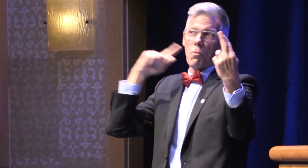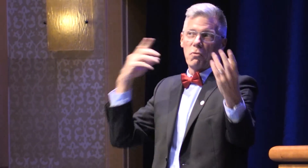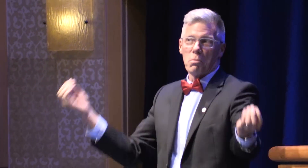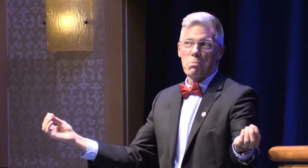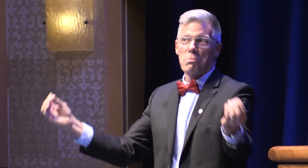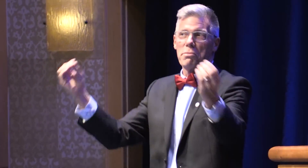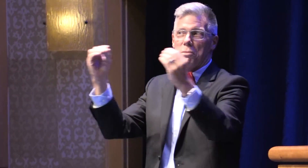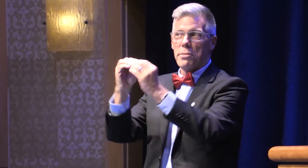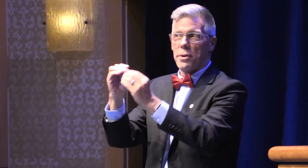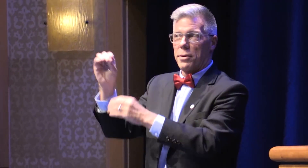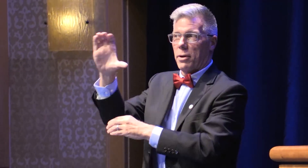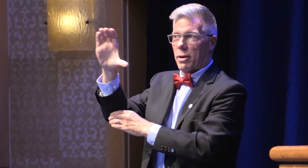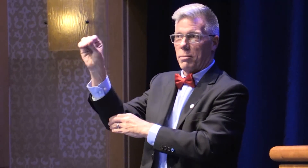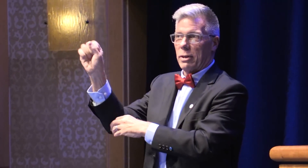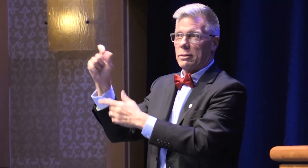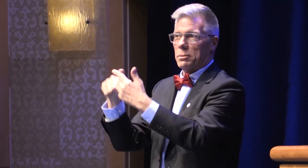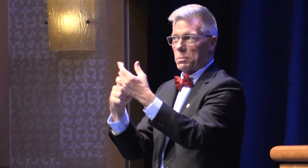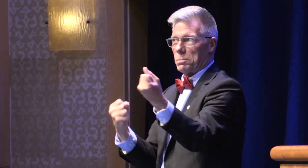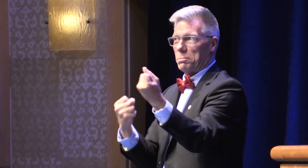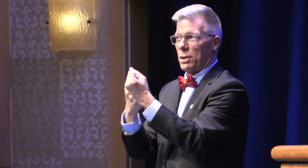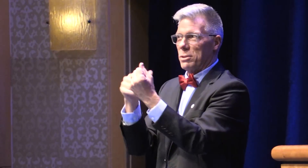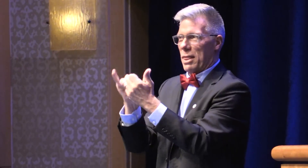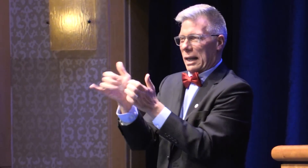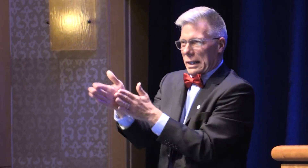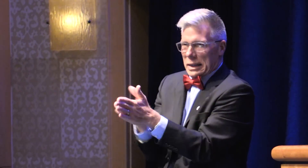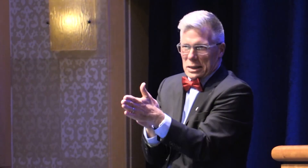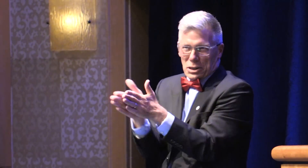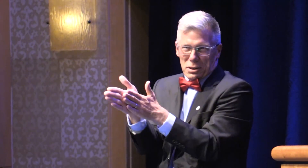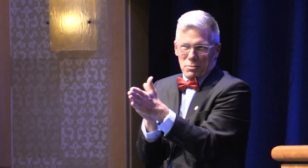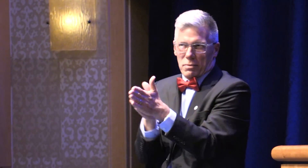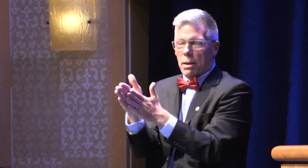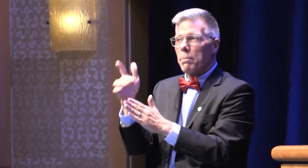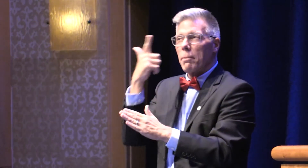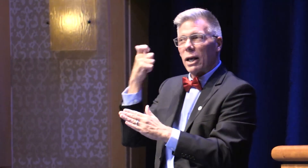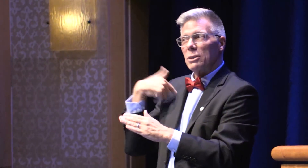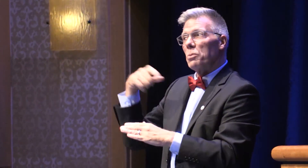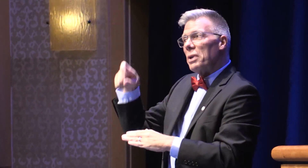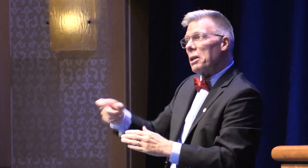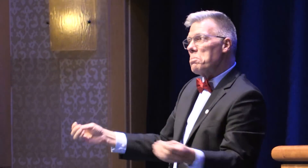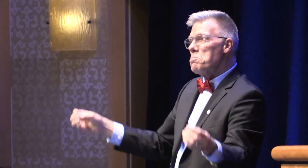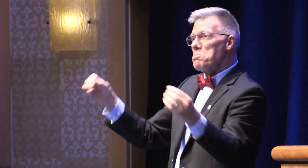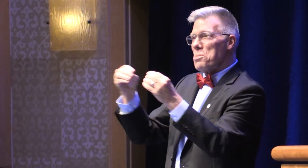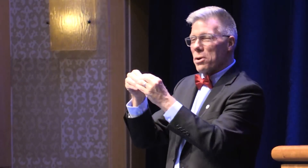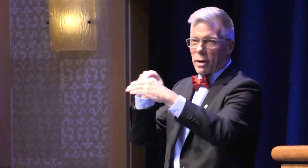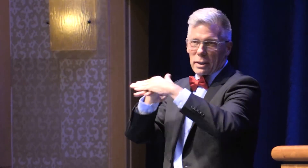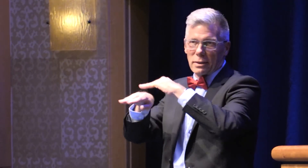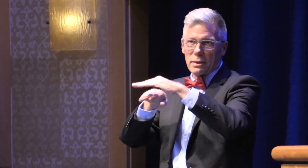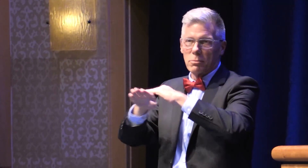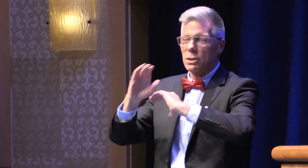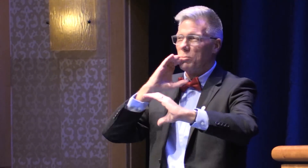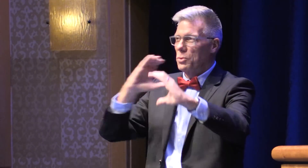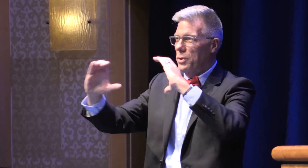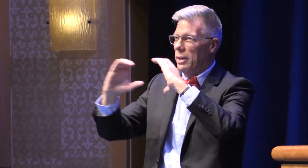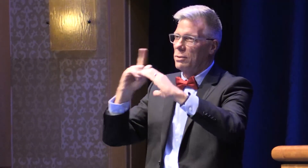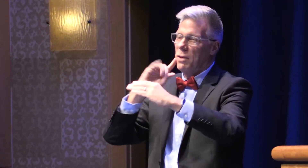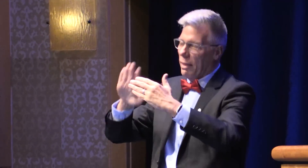are the 3 companies who are participating so far, and we're hoping that other companies will join in on this initiative.